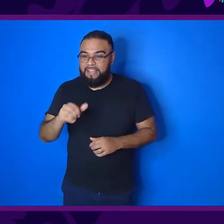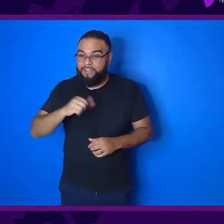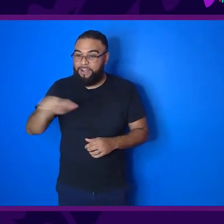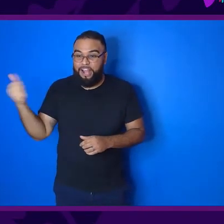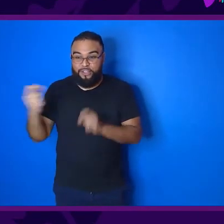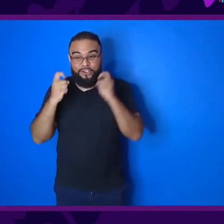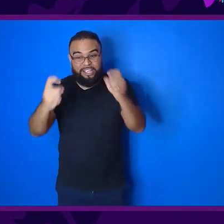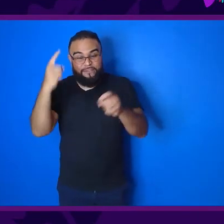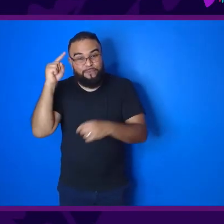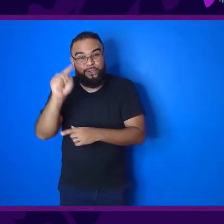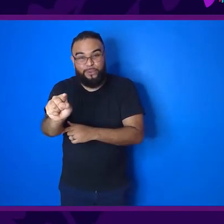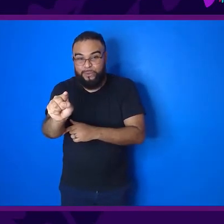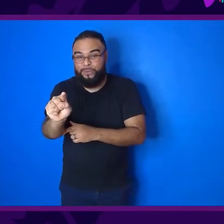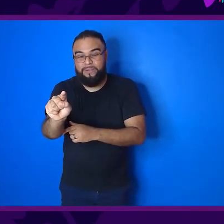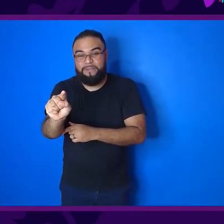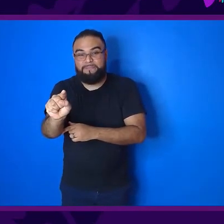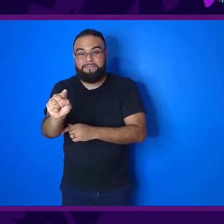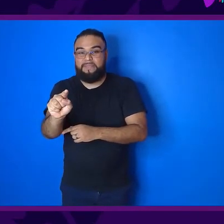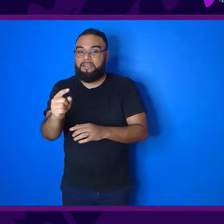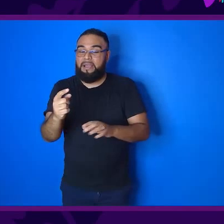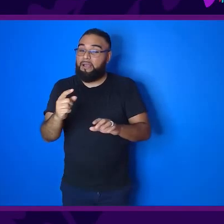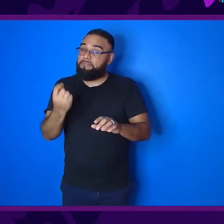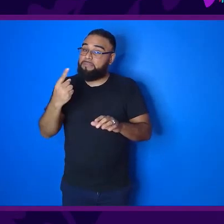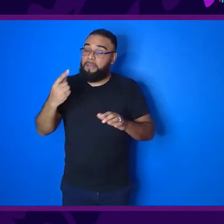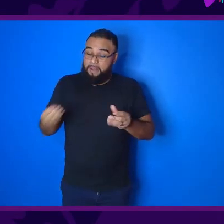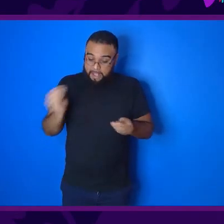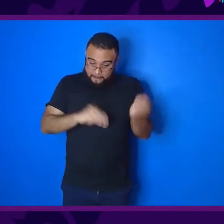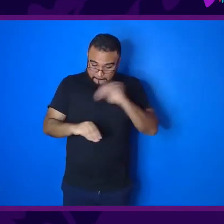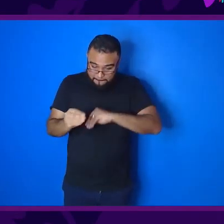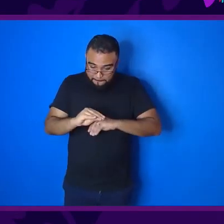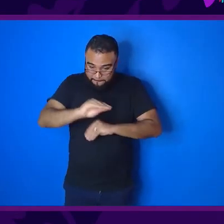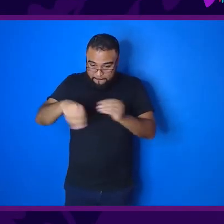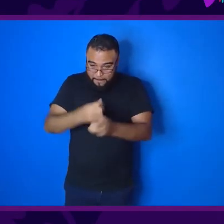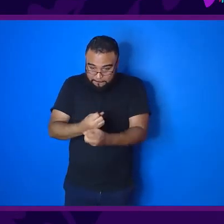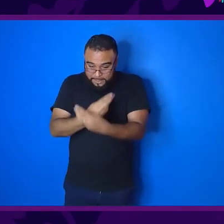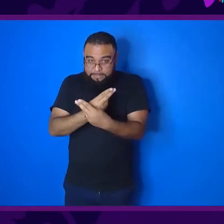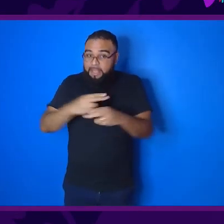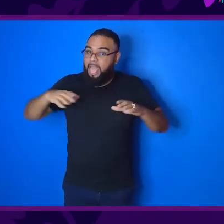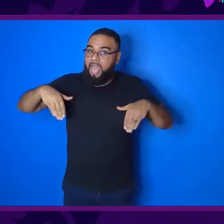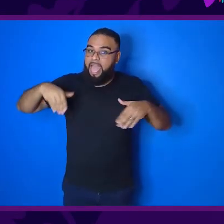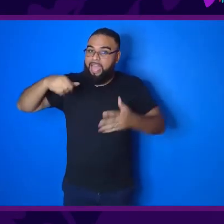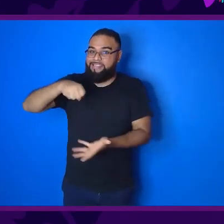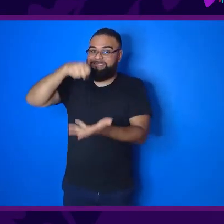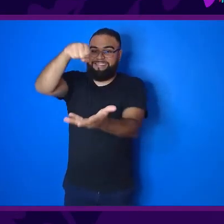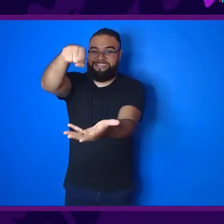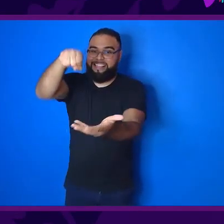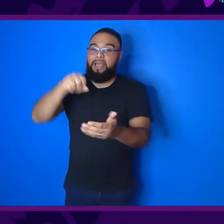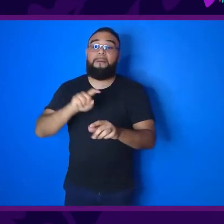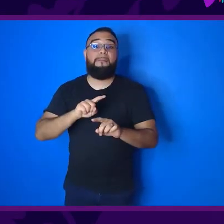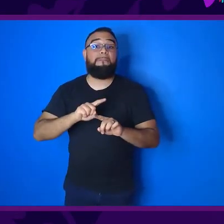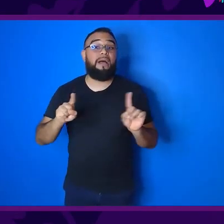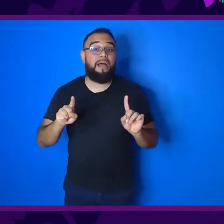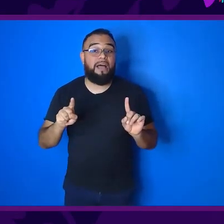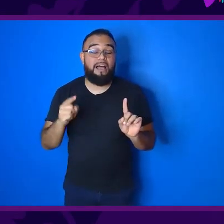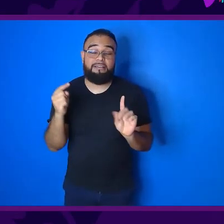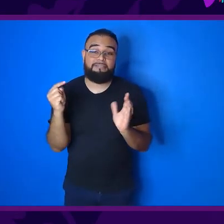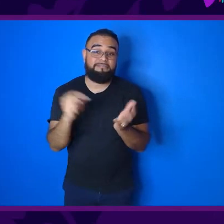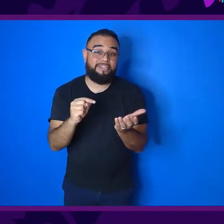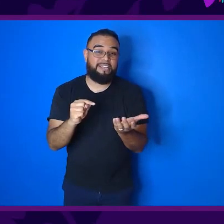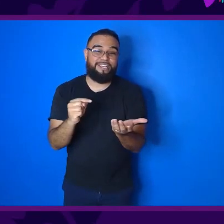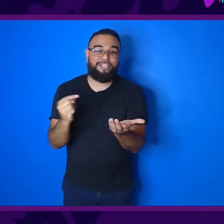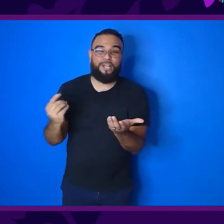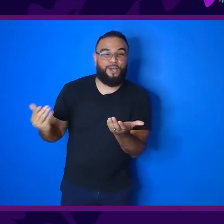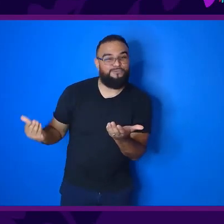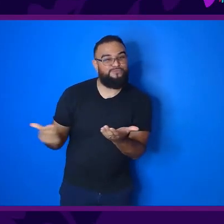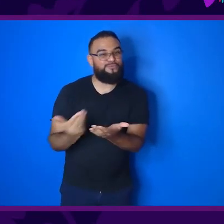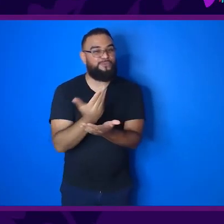it's not packaged yet. We haven't come up with the graphics and the packaging, but it's a new thing I've developed because